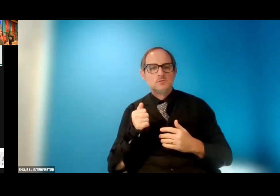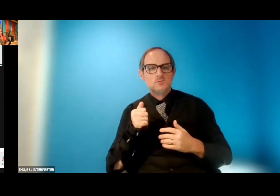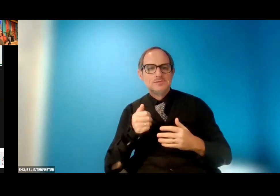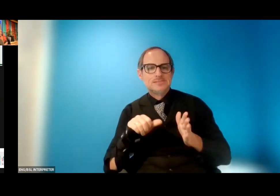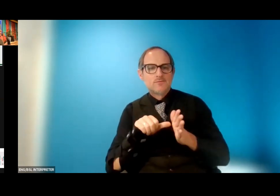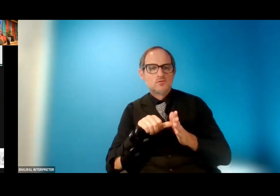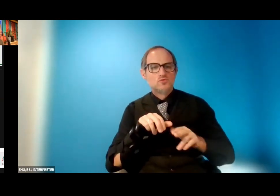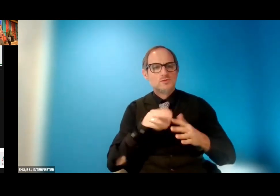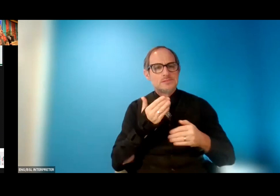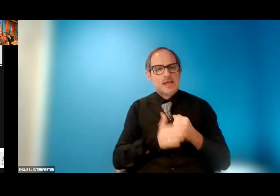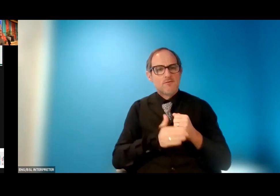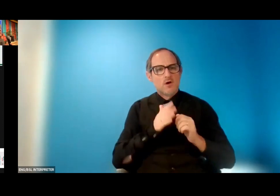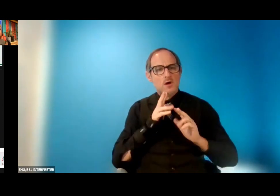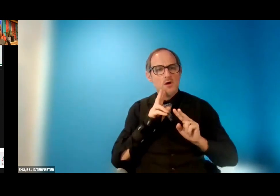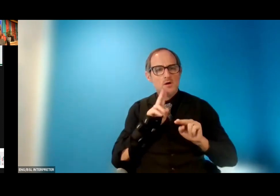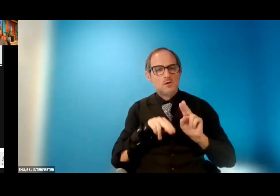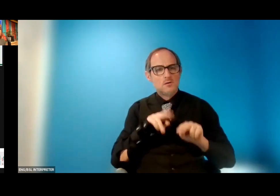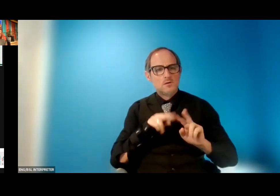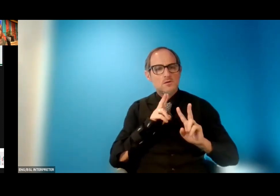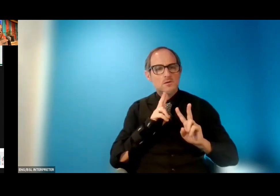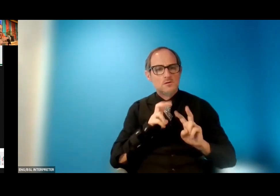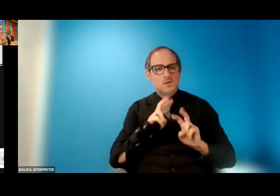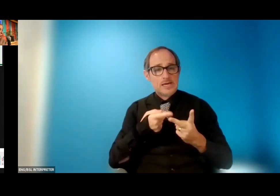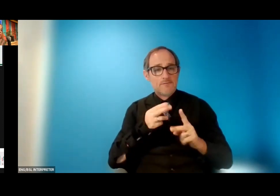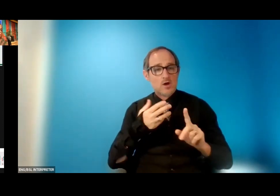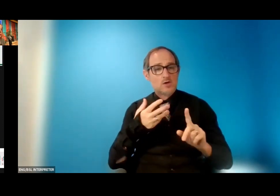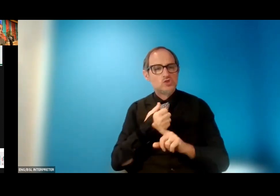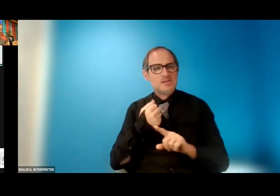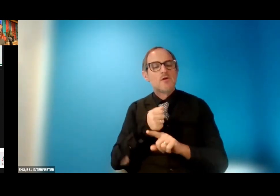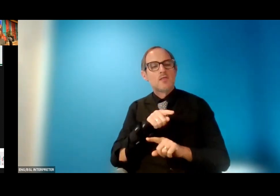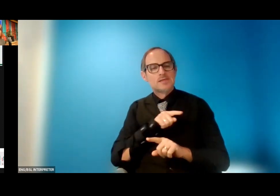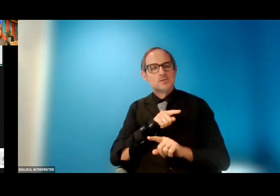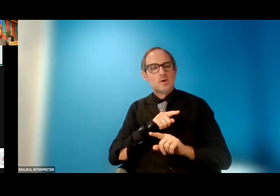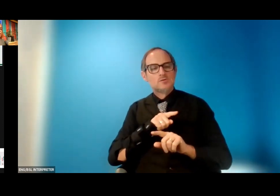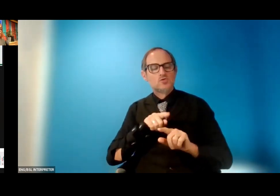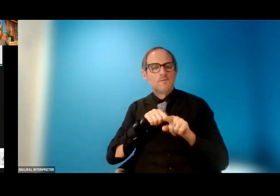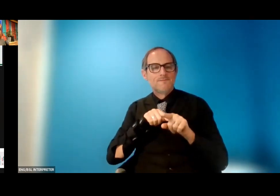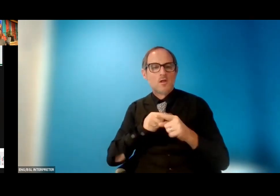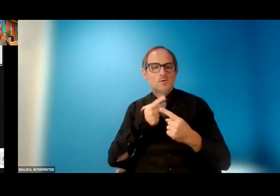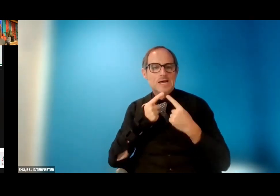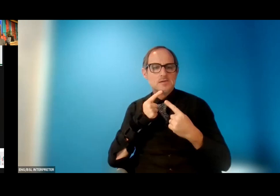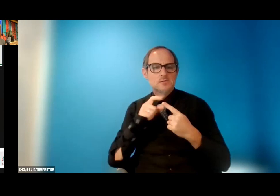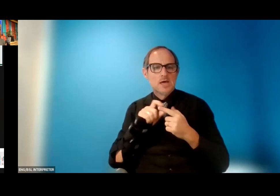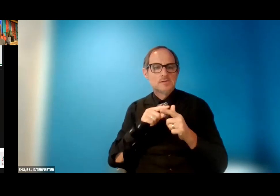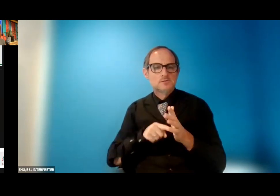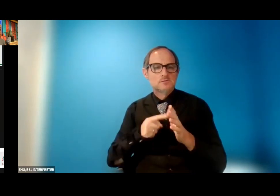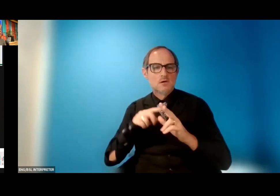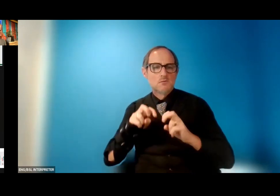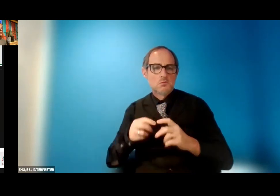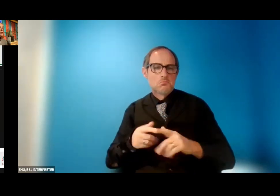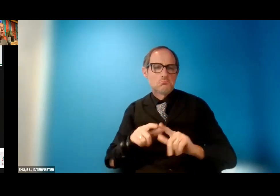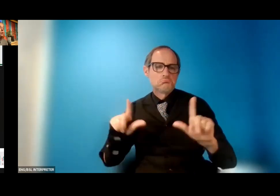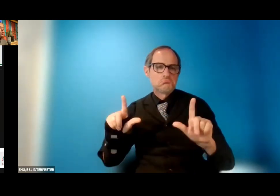And this is also about building that holistic data vision portrait and understanding. So this could be, in